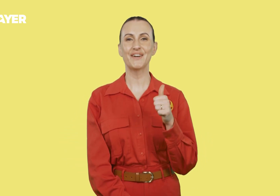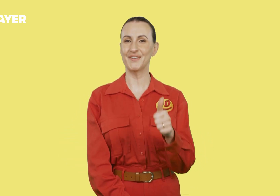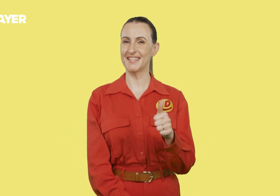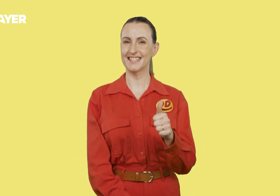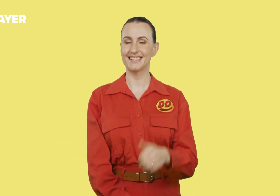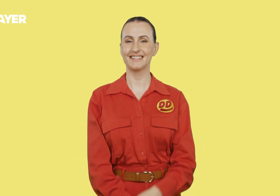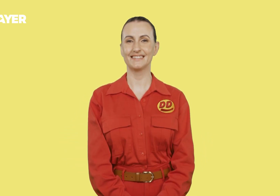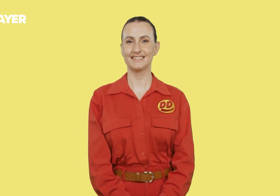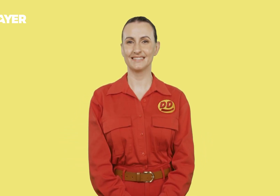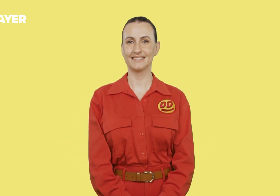Good.